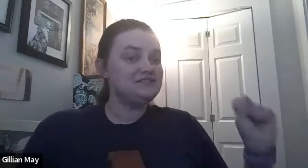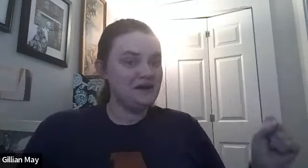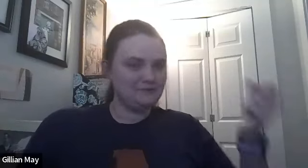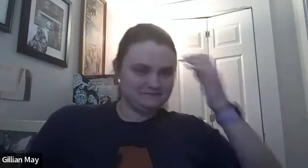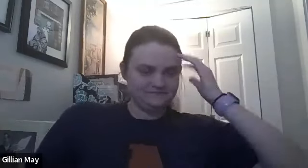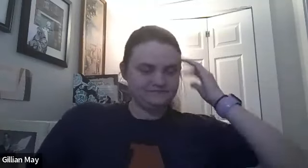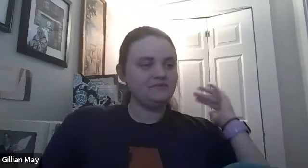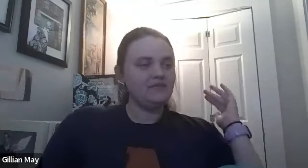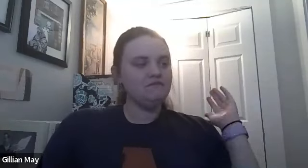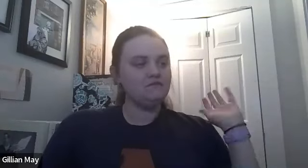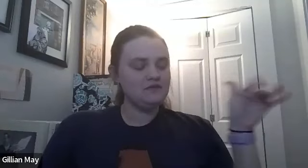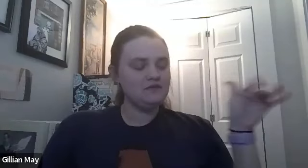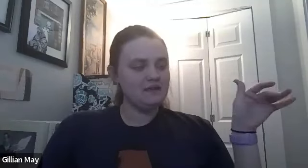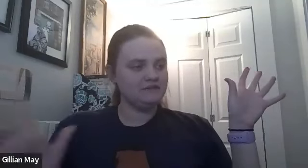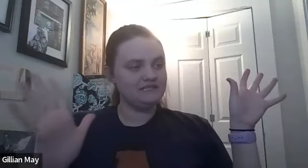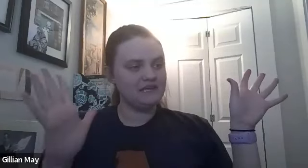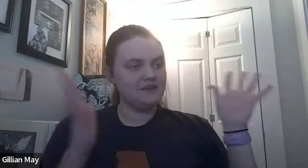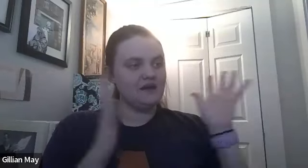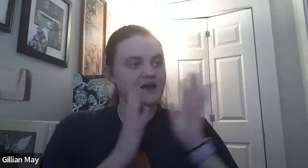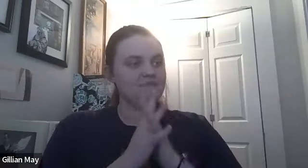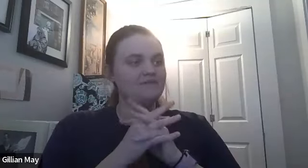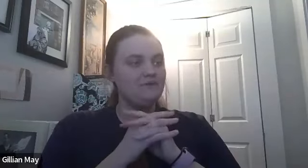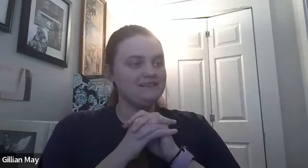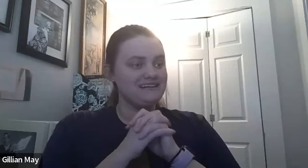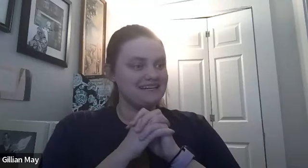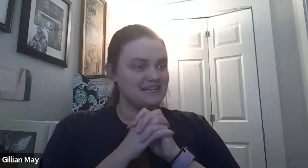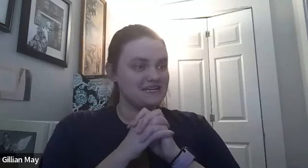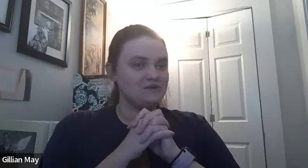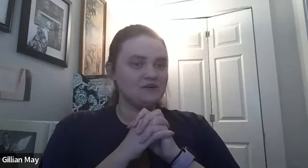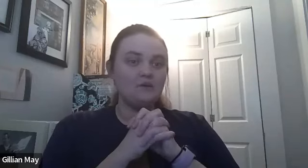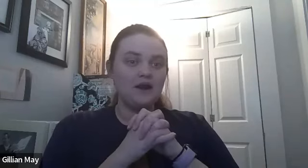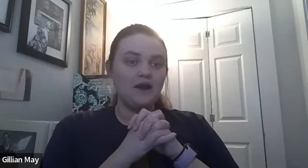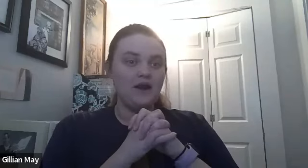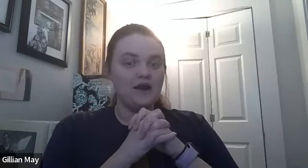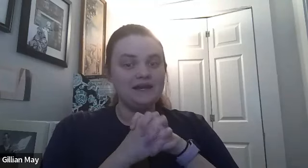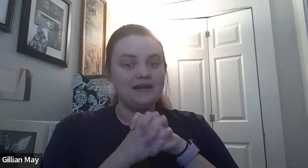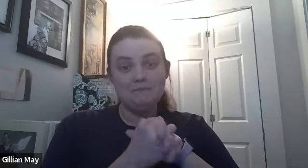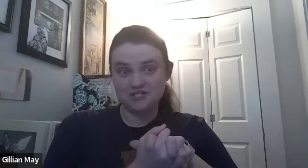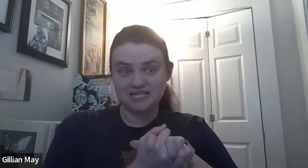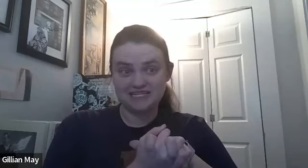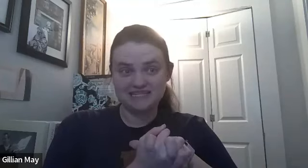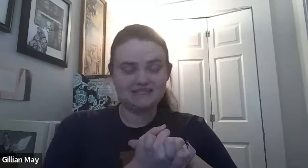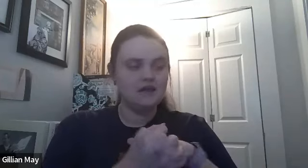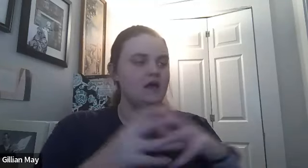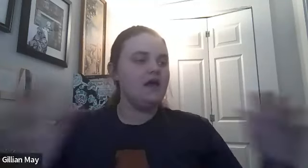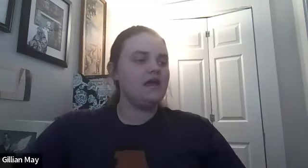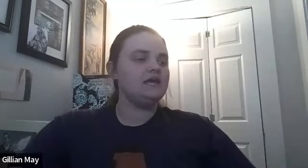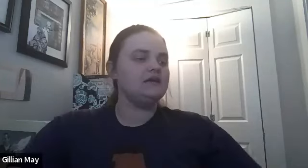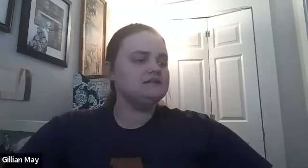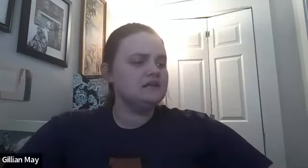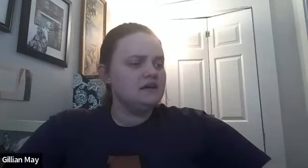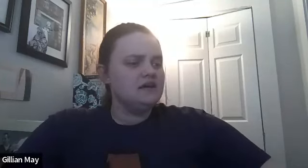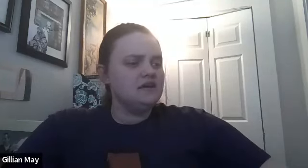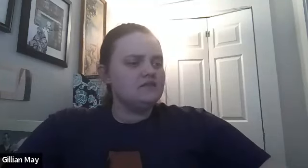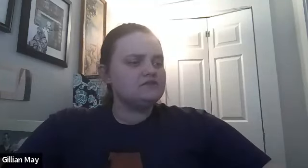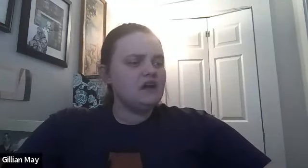So, for that being said, for tonight's class, we're going to work on emotions. And there's kind of a